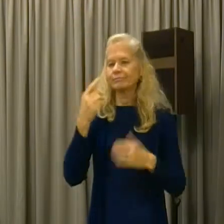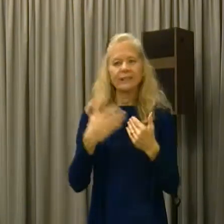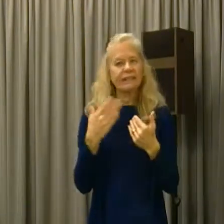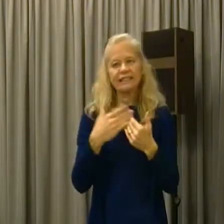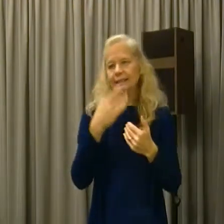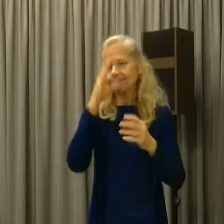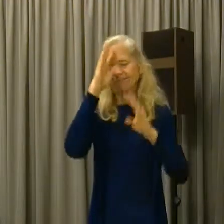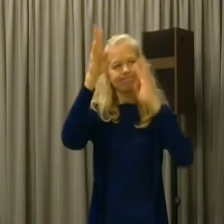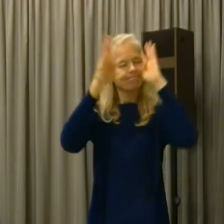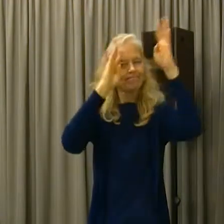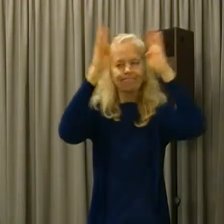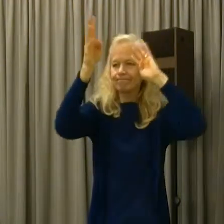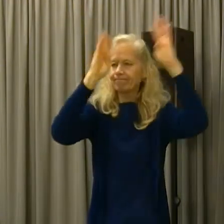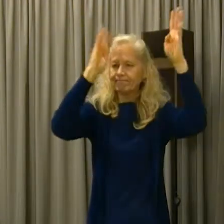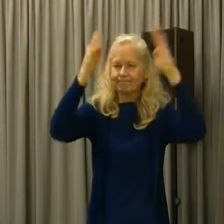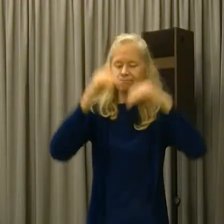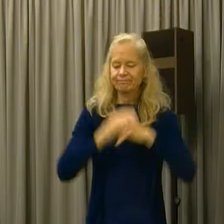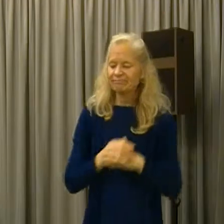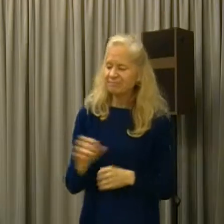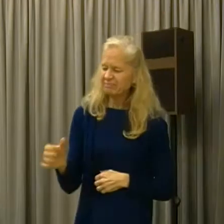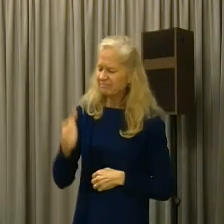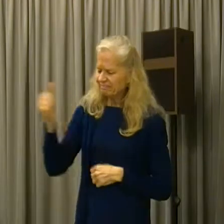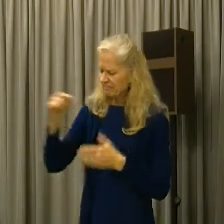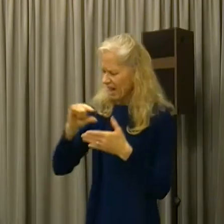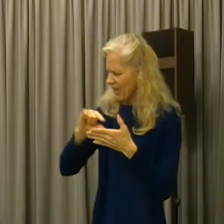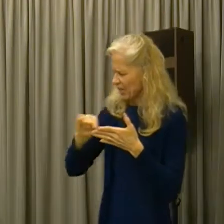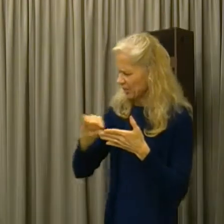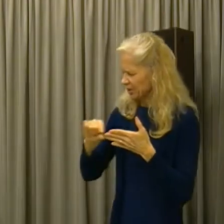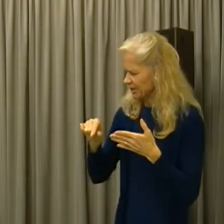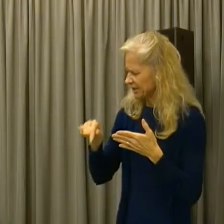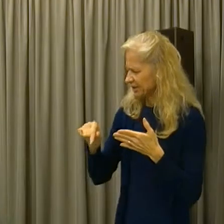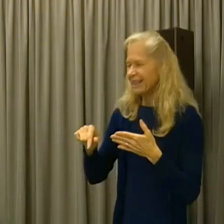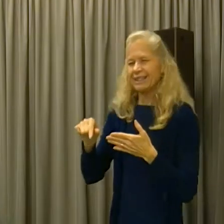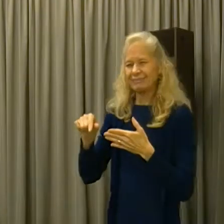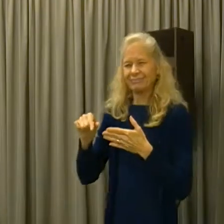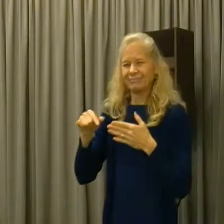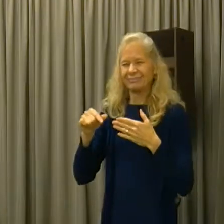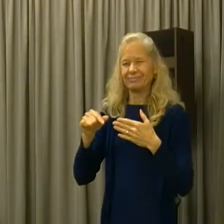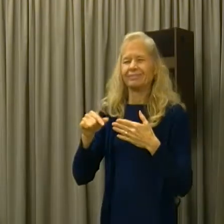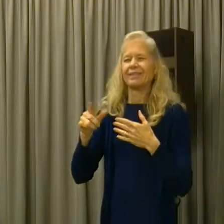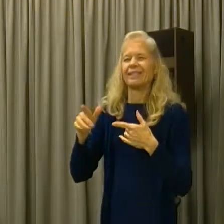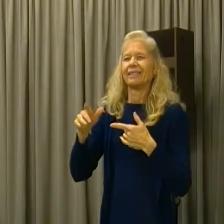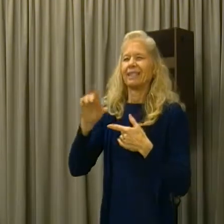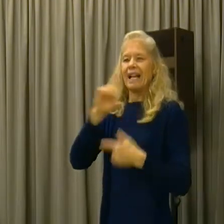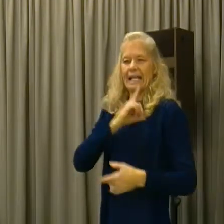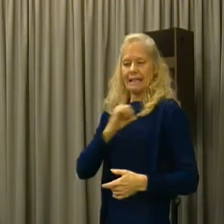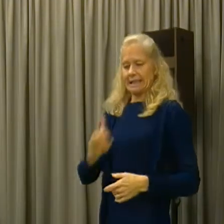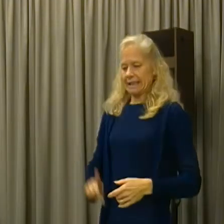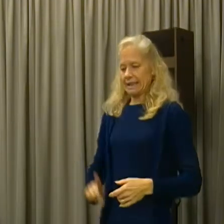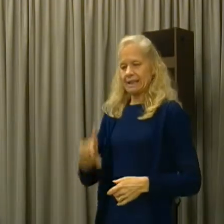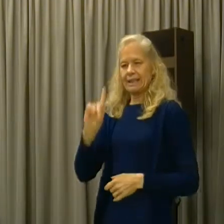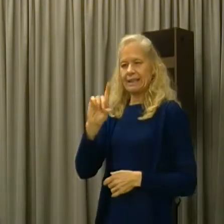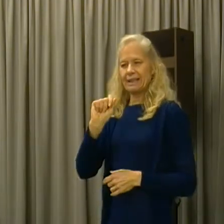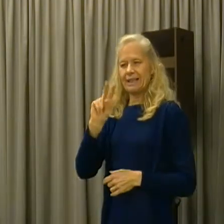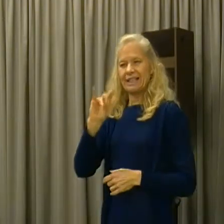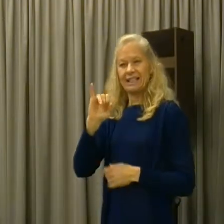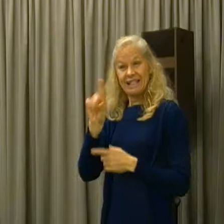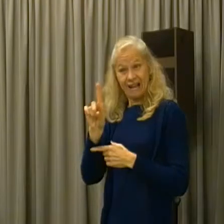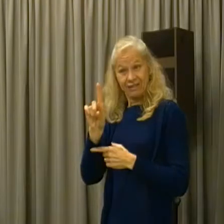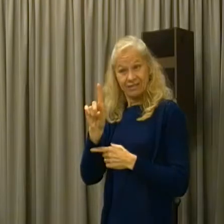David is speaking to Solomon. And David says, and thou, Solomon, my son, know thou the God